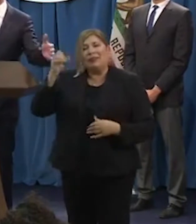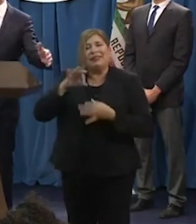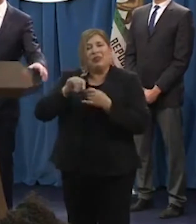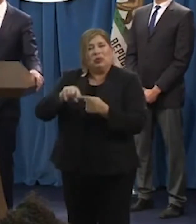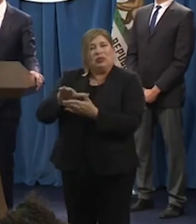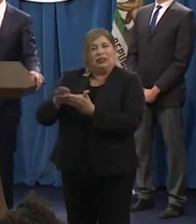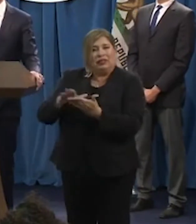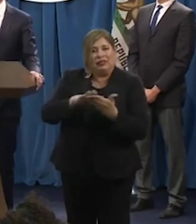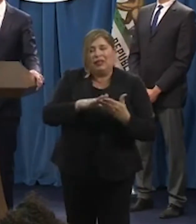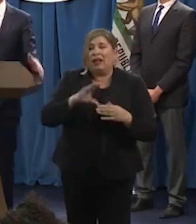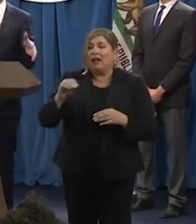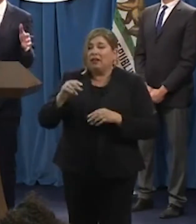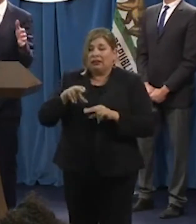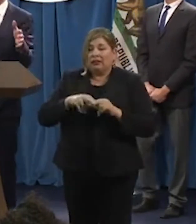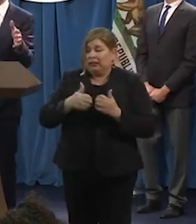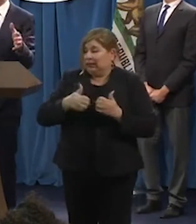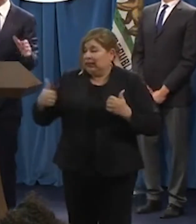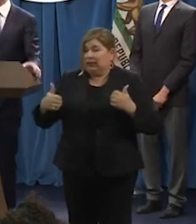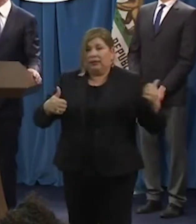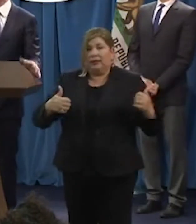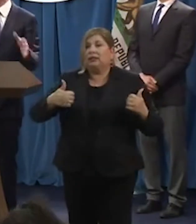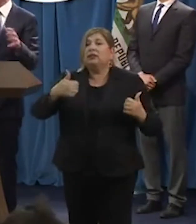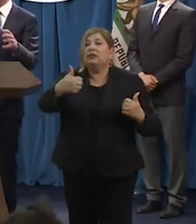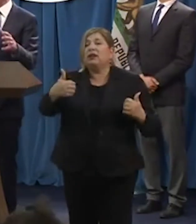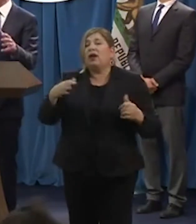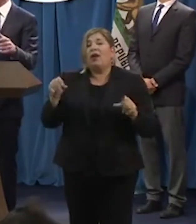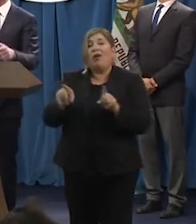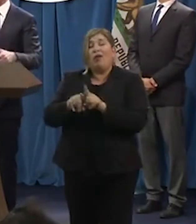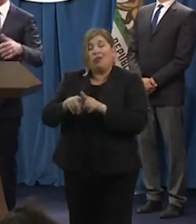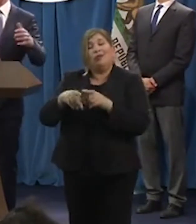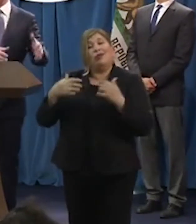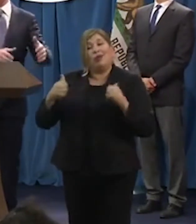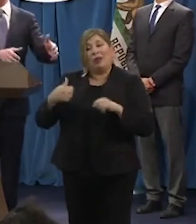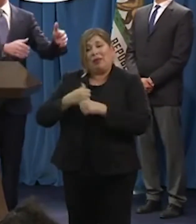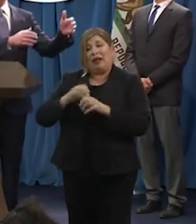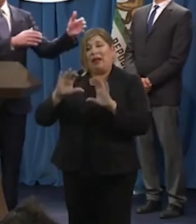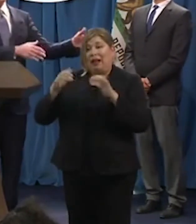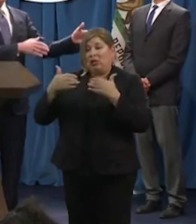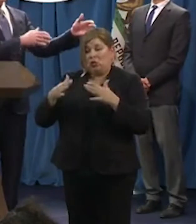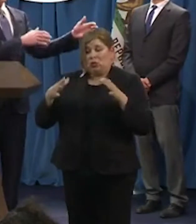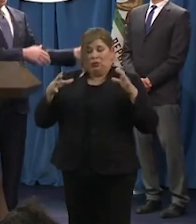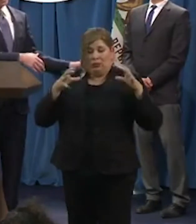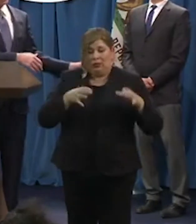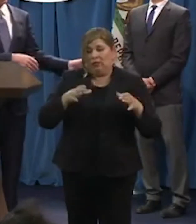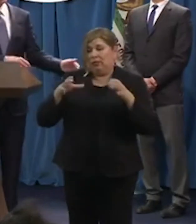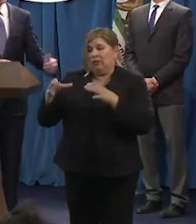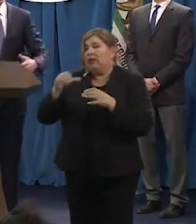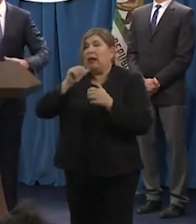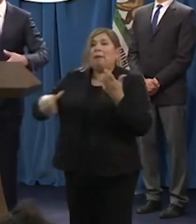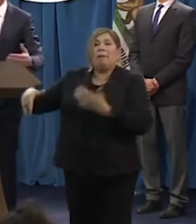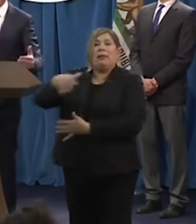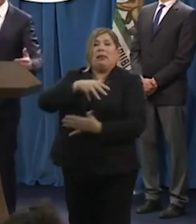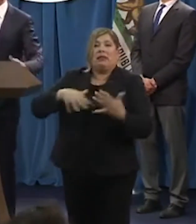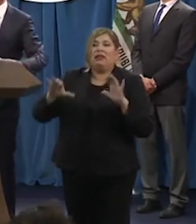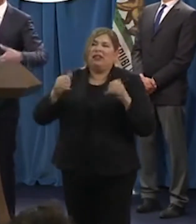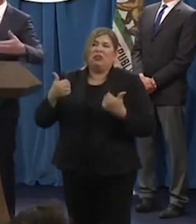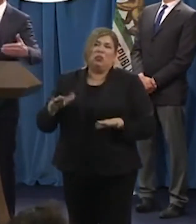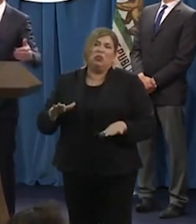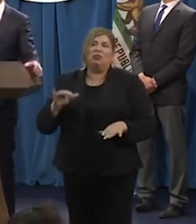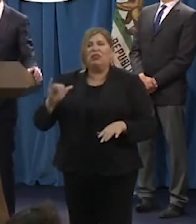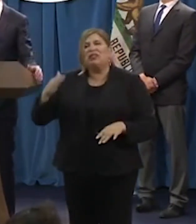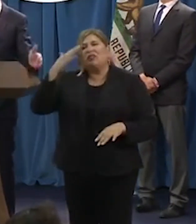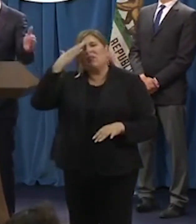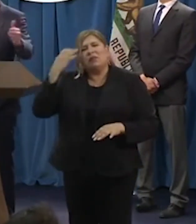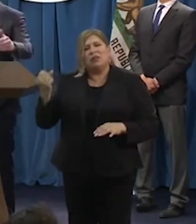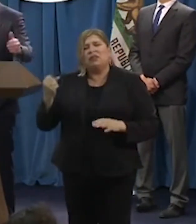and distancing, and trying to concentrate classrooms and not mix them with other classrooms. And that's just common sense.